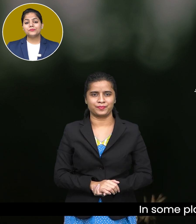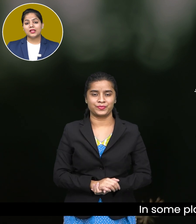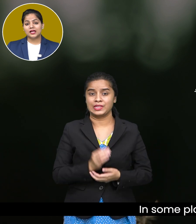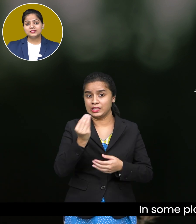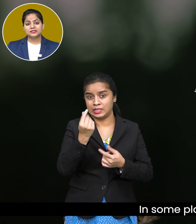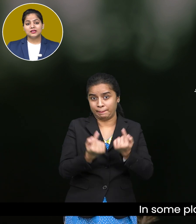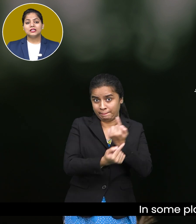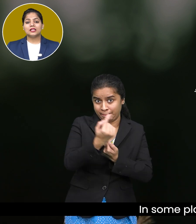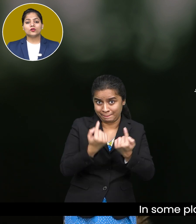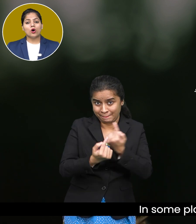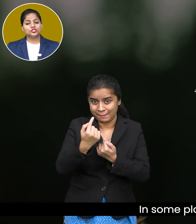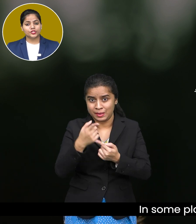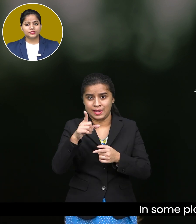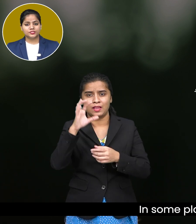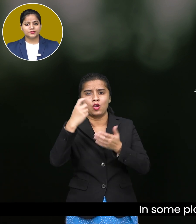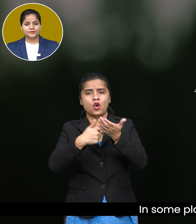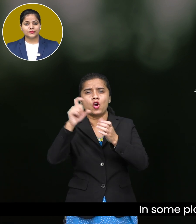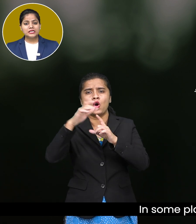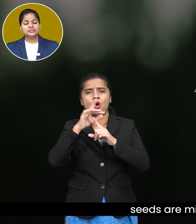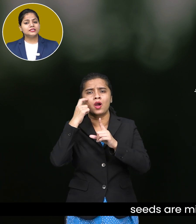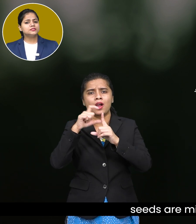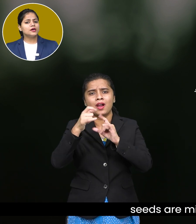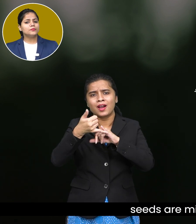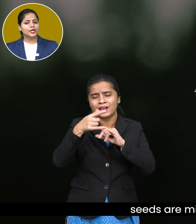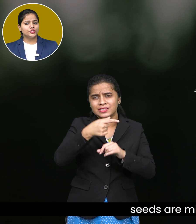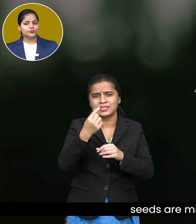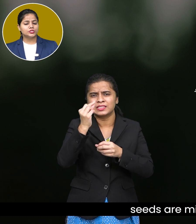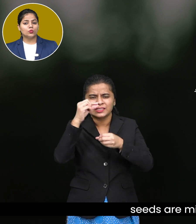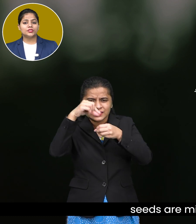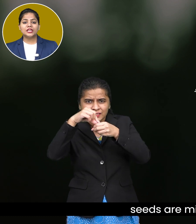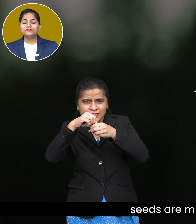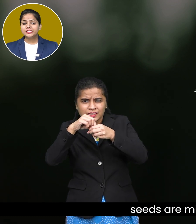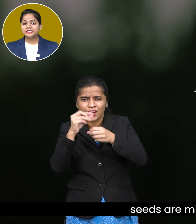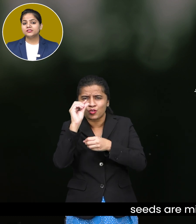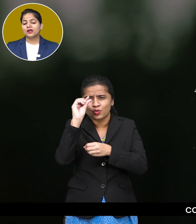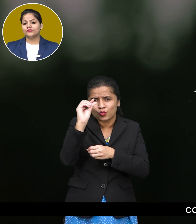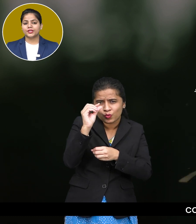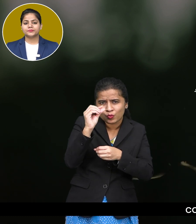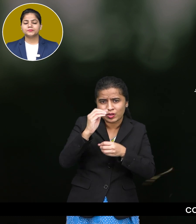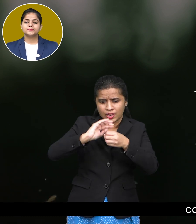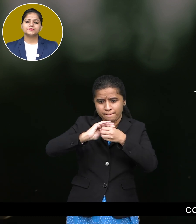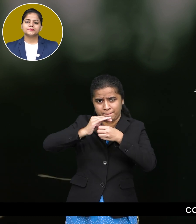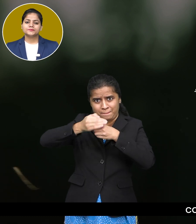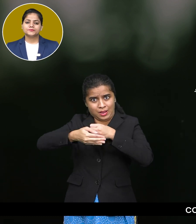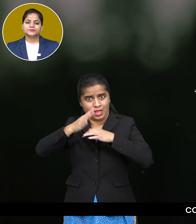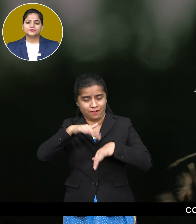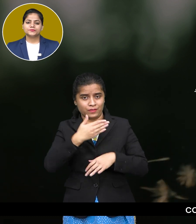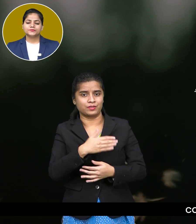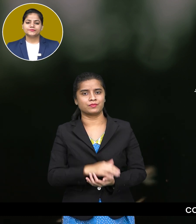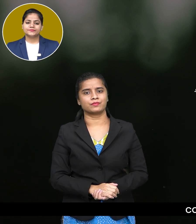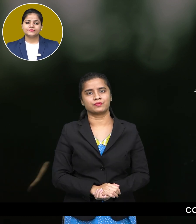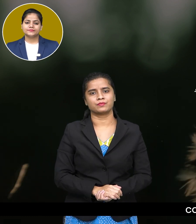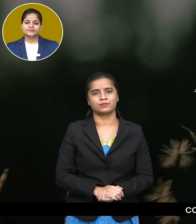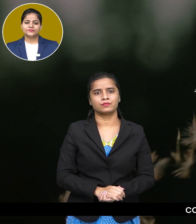In some plants, like orchids, seeds are minute with inflated covering.